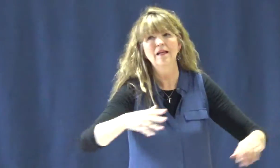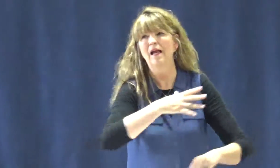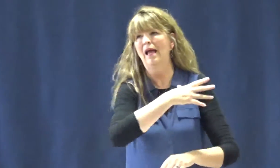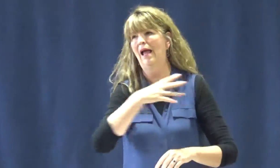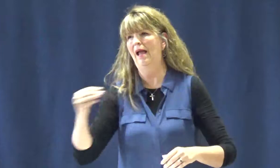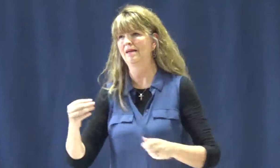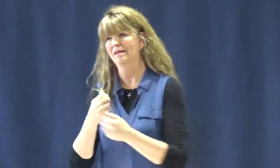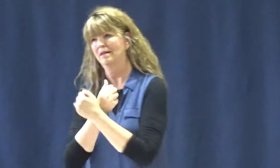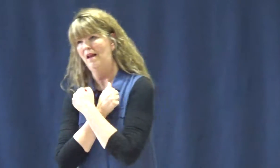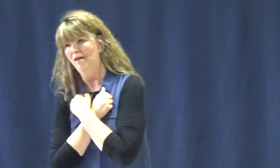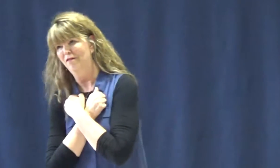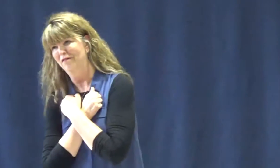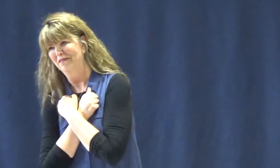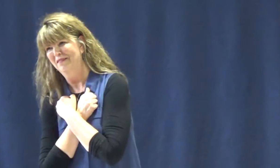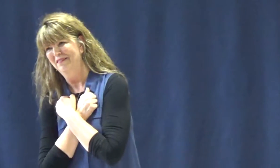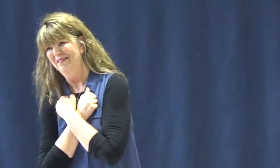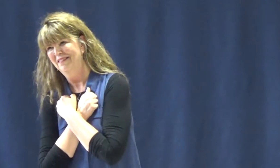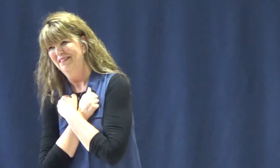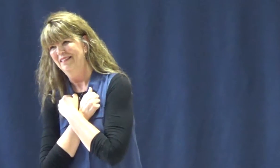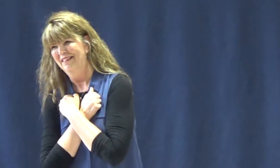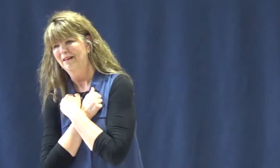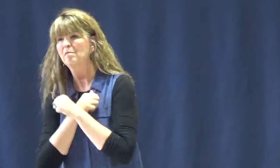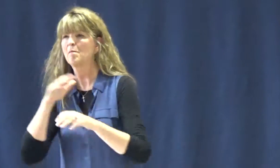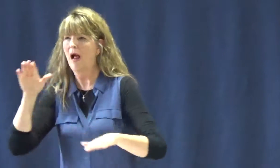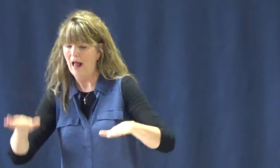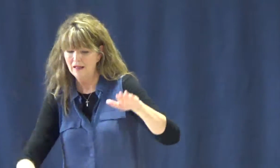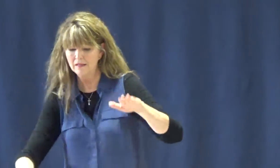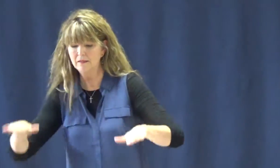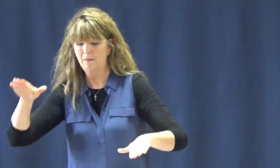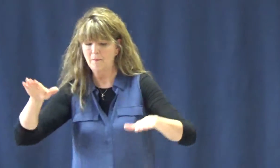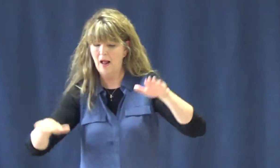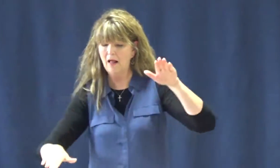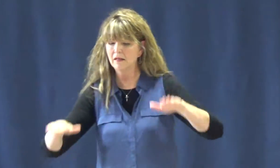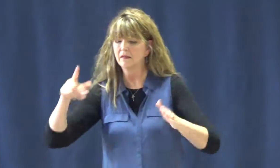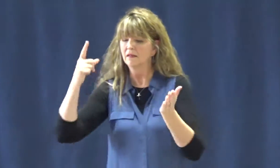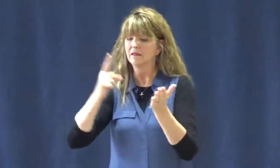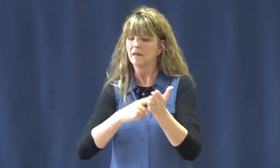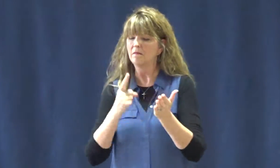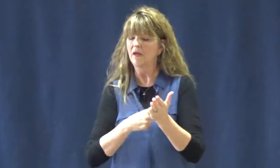included peace and love.